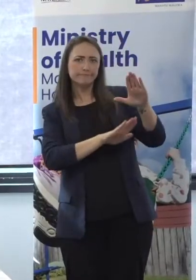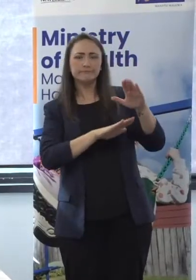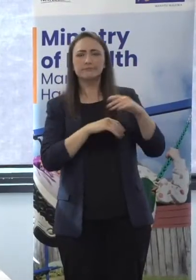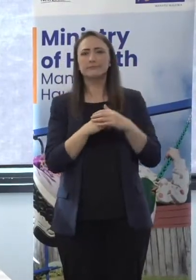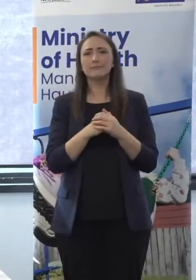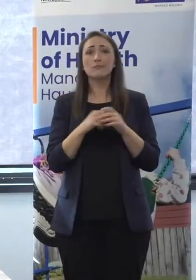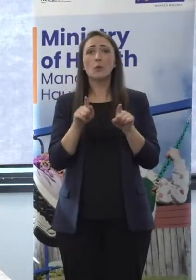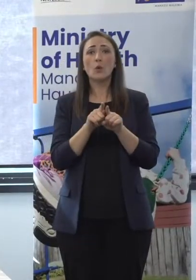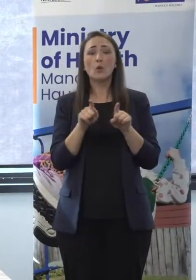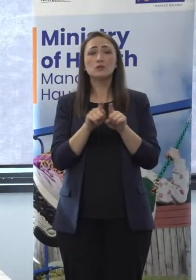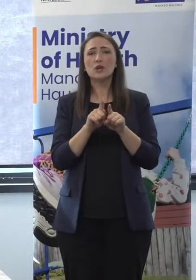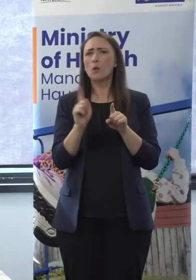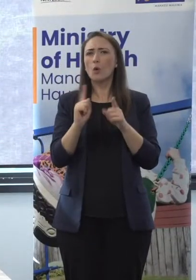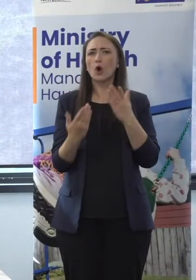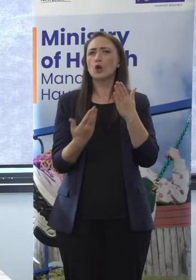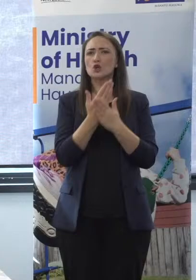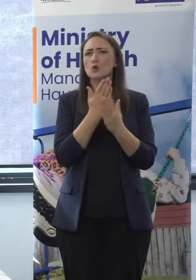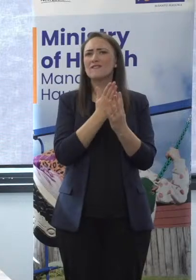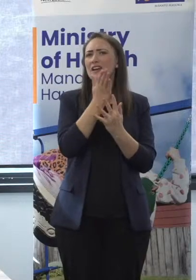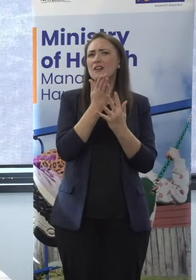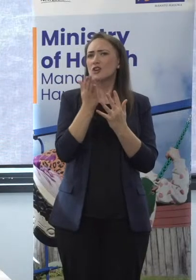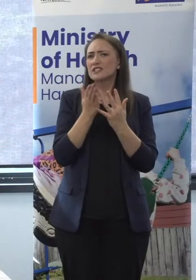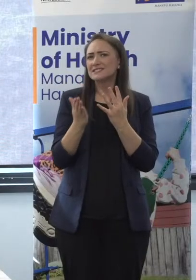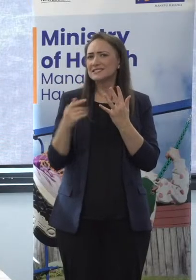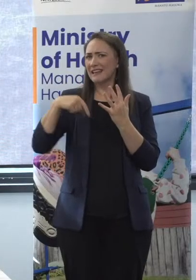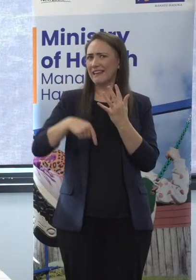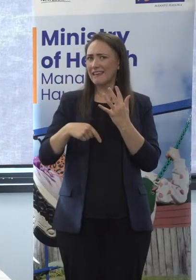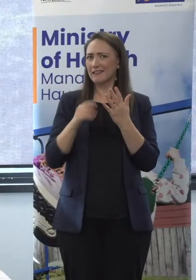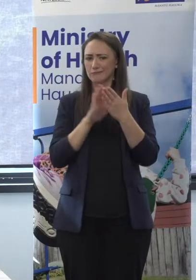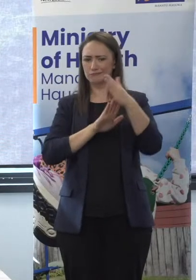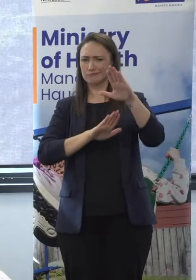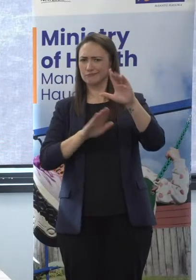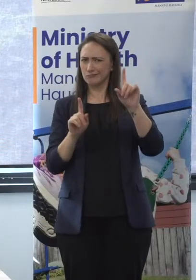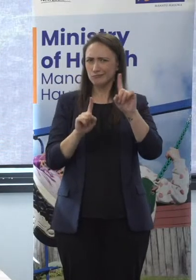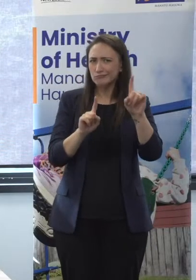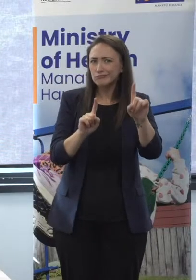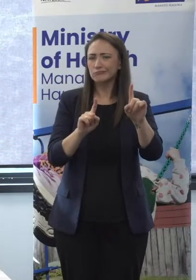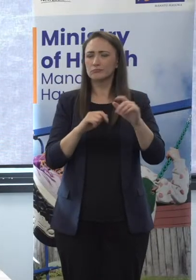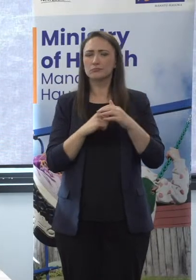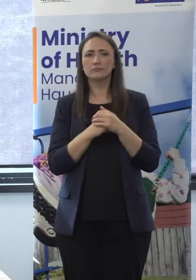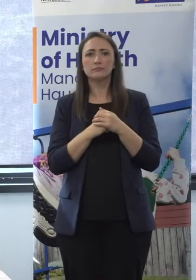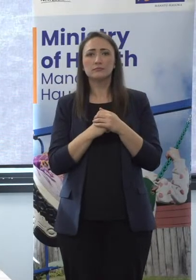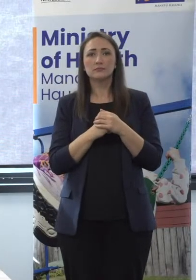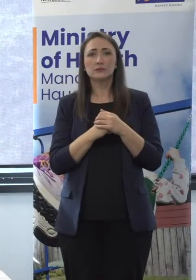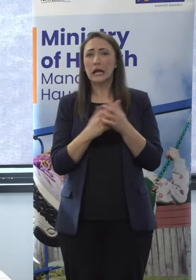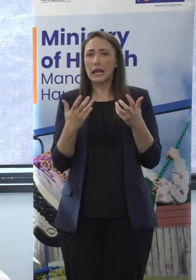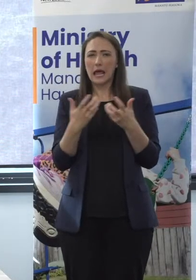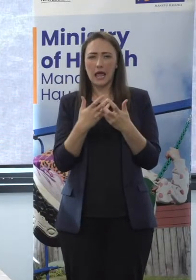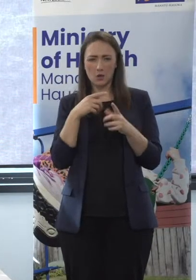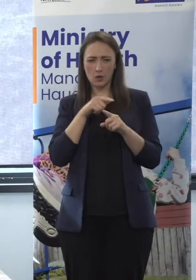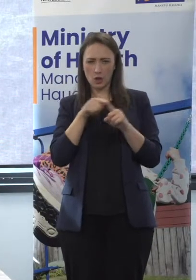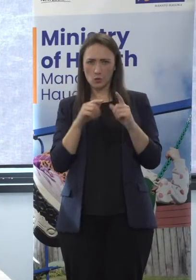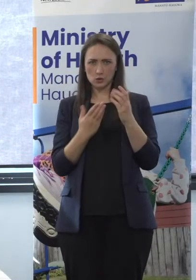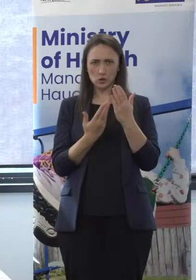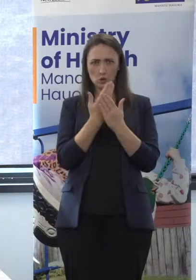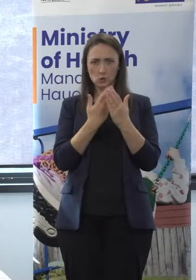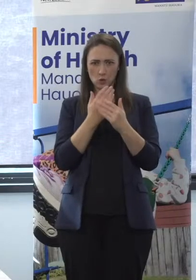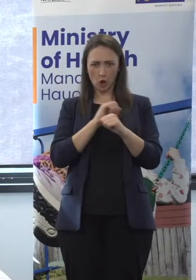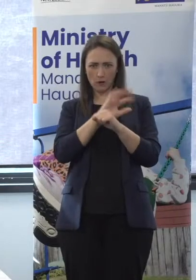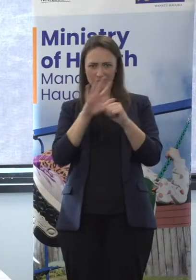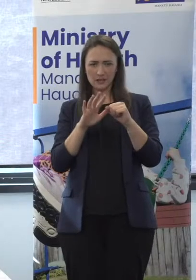are coming into Aotearoa and circulating in our communities and having the greatest effect on our health and on our health